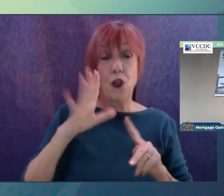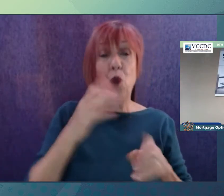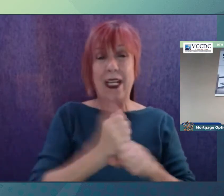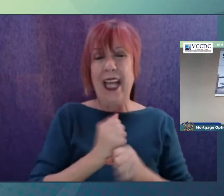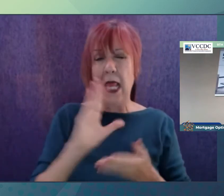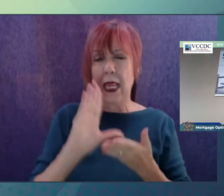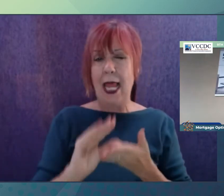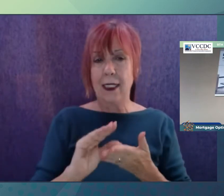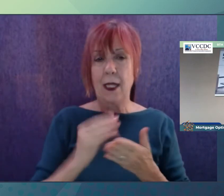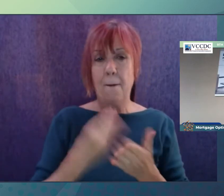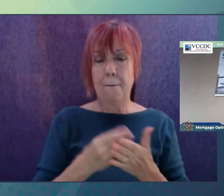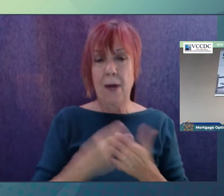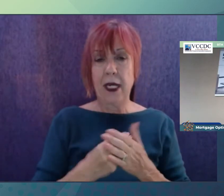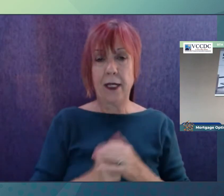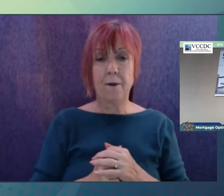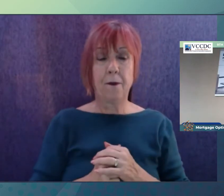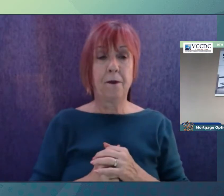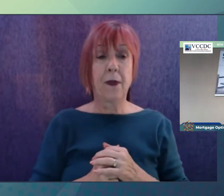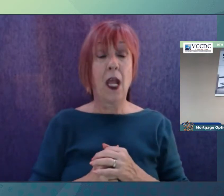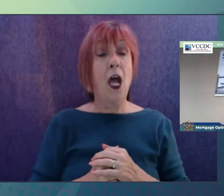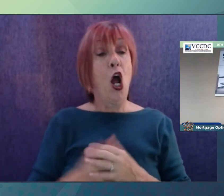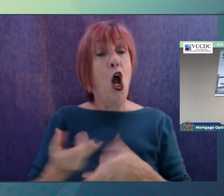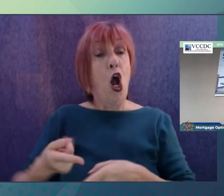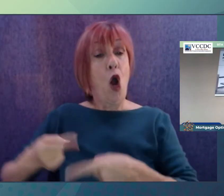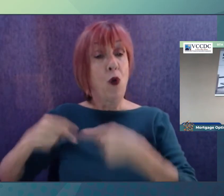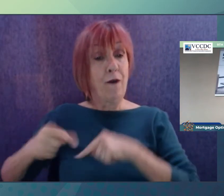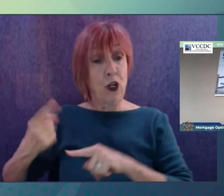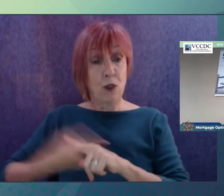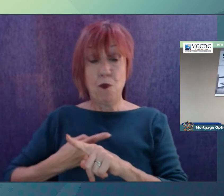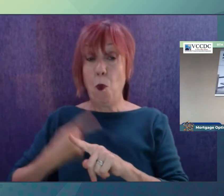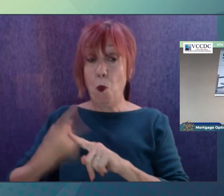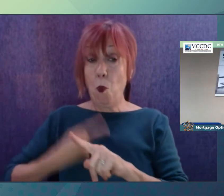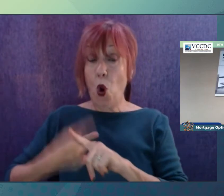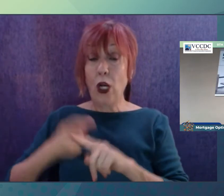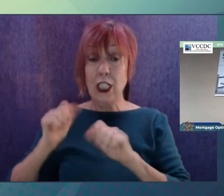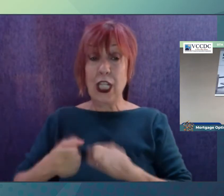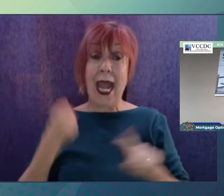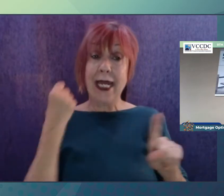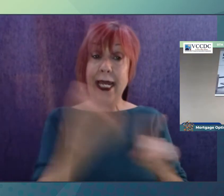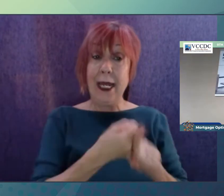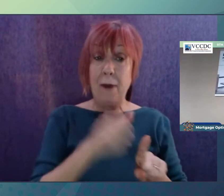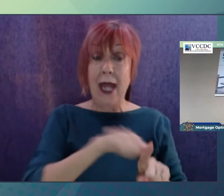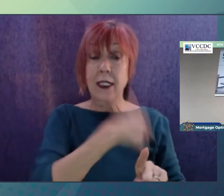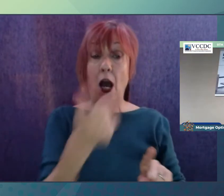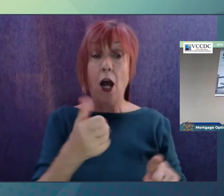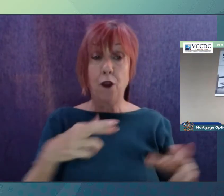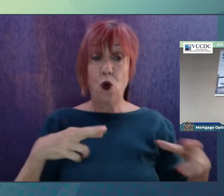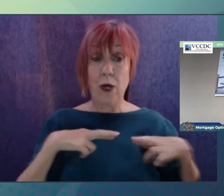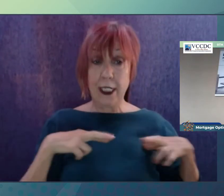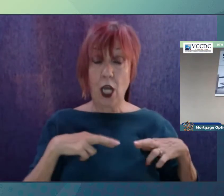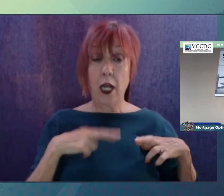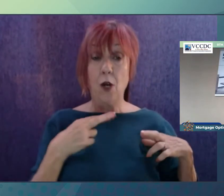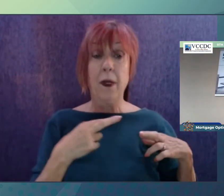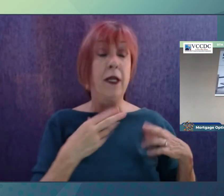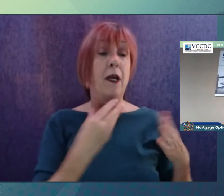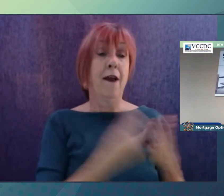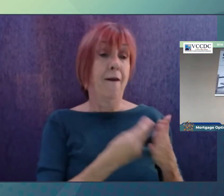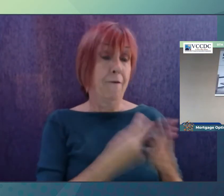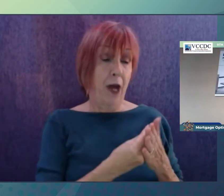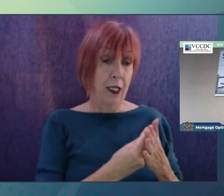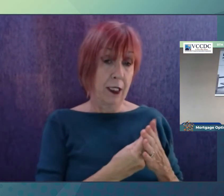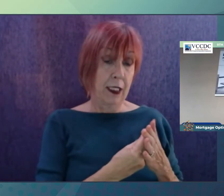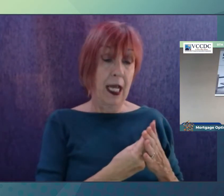Reverse mortgage could impact your other retirement benefits. A reverse mortgage may not be considered income for tax purposes, but it would impact your ability